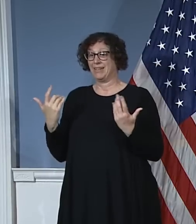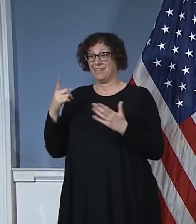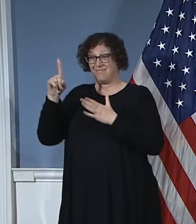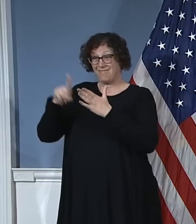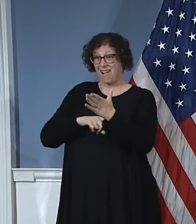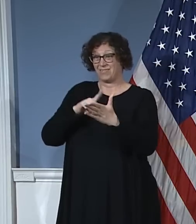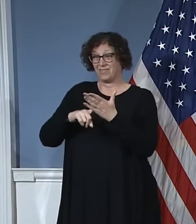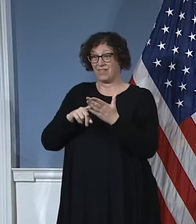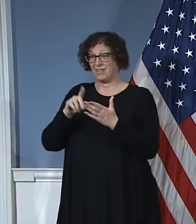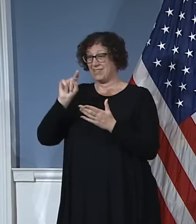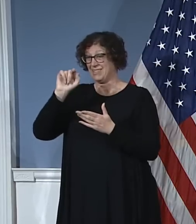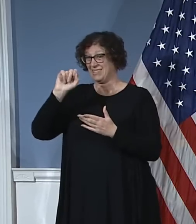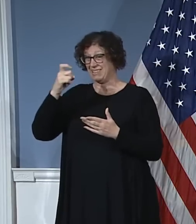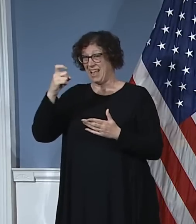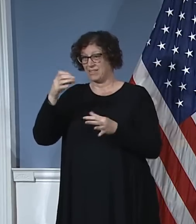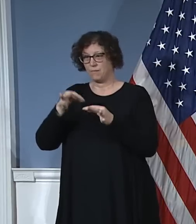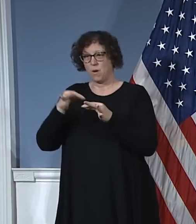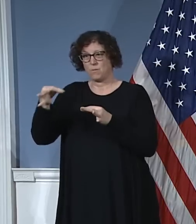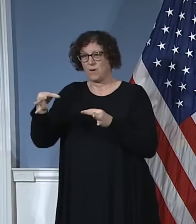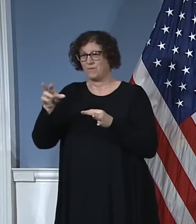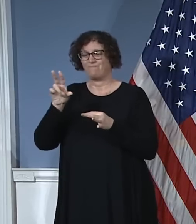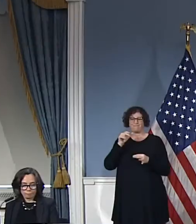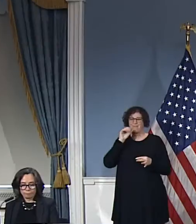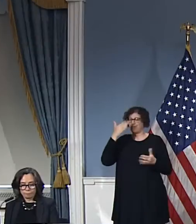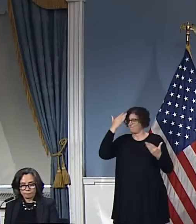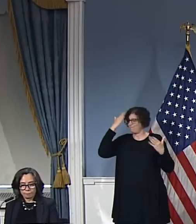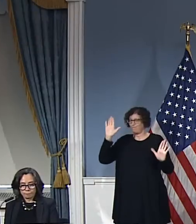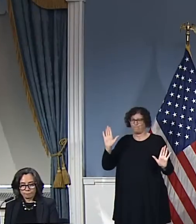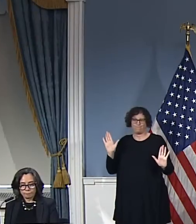do, but we're going to look at everything.